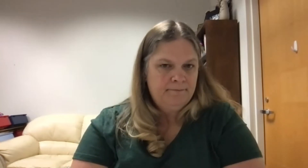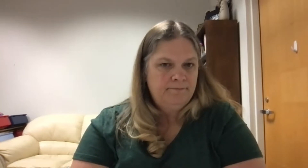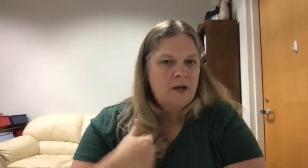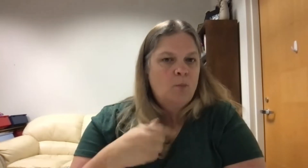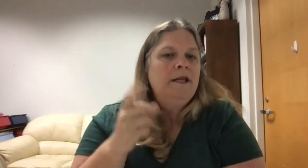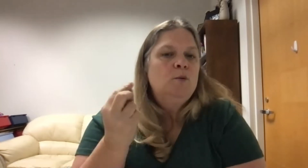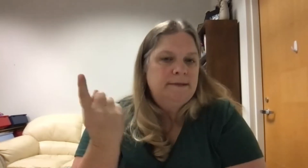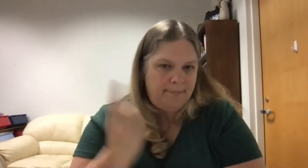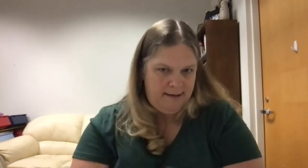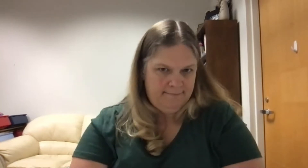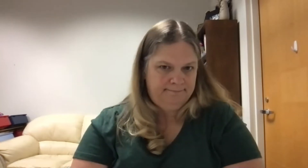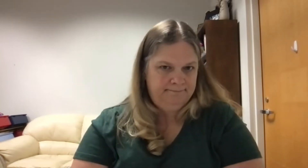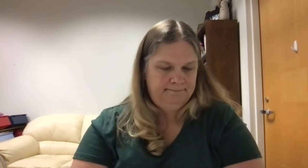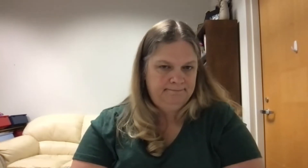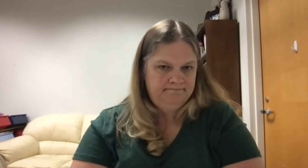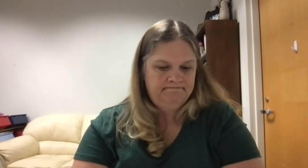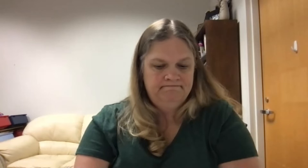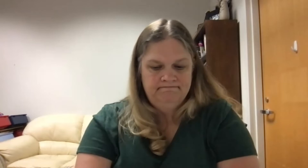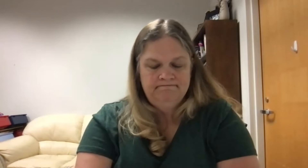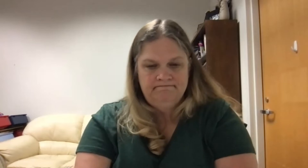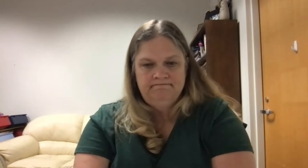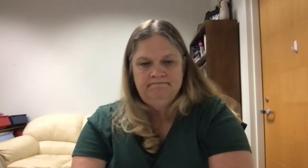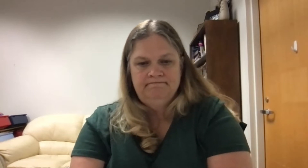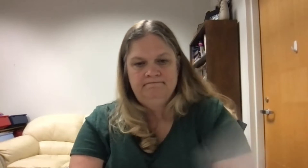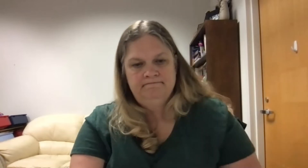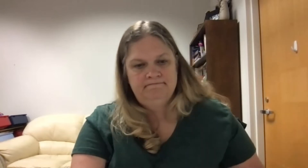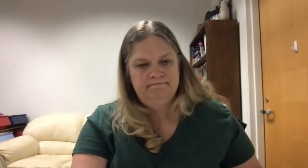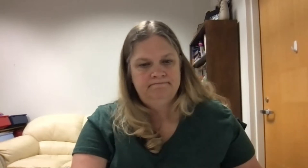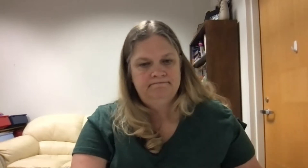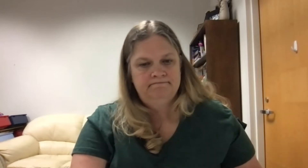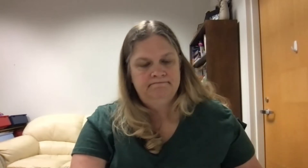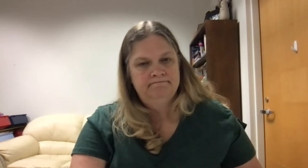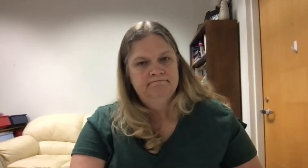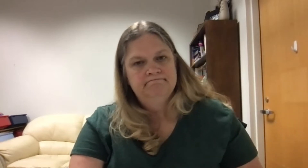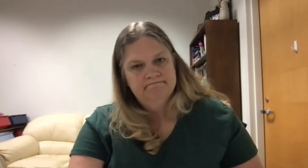There's too many out there, and we need to do something.